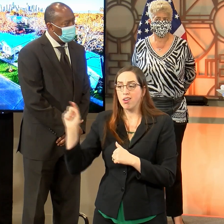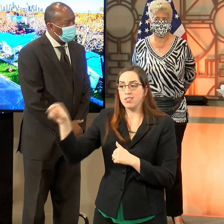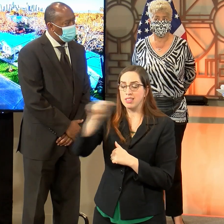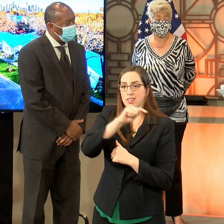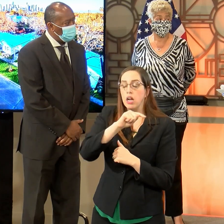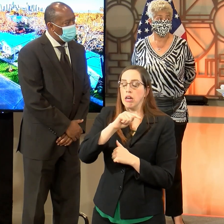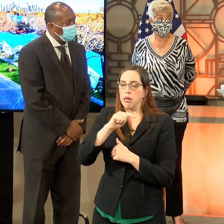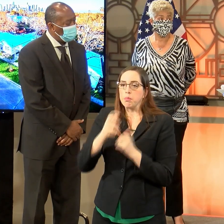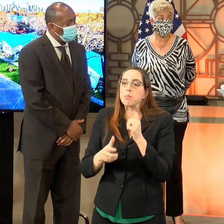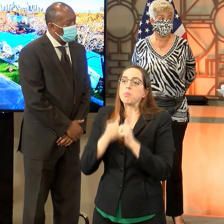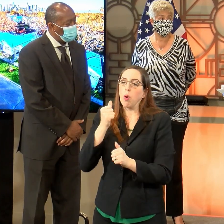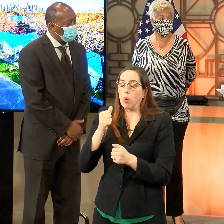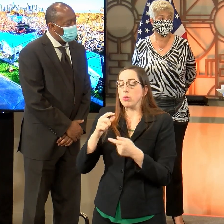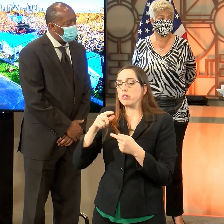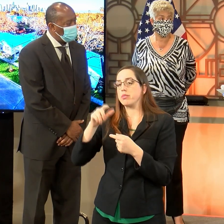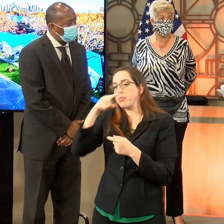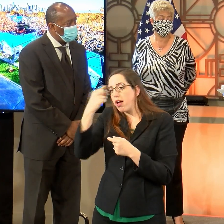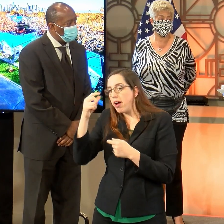African American and Latino.